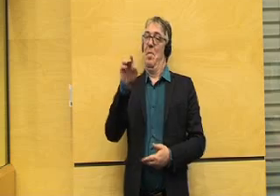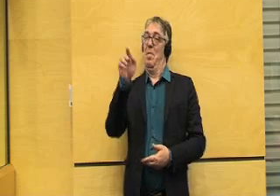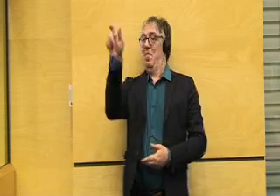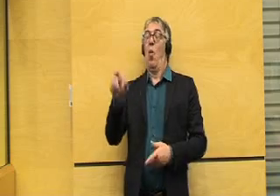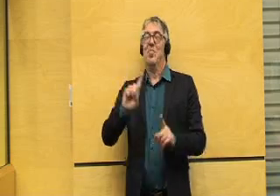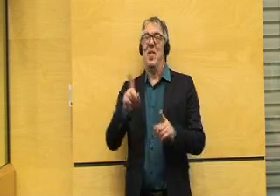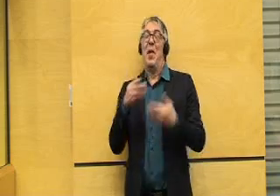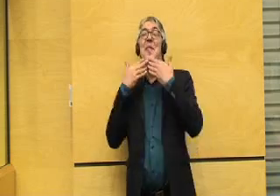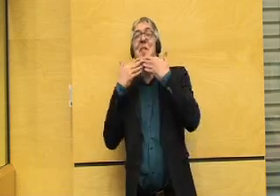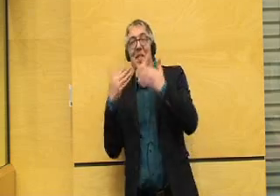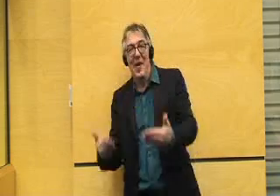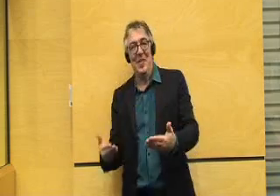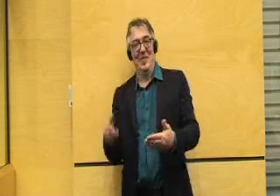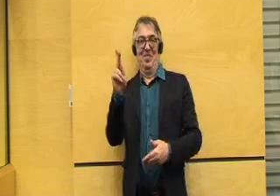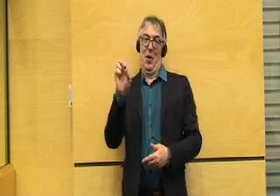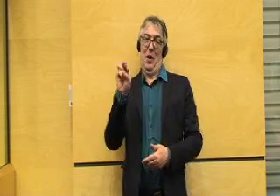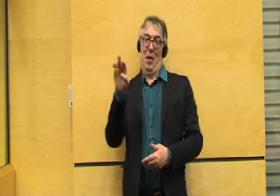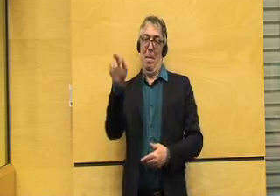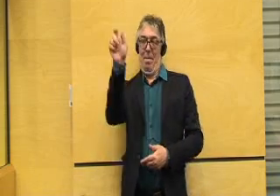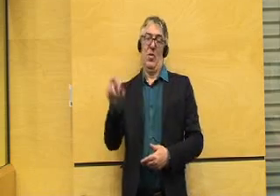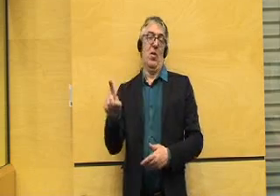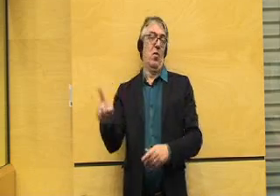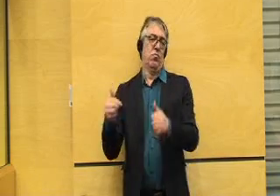our colleague Kim for a wonderful